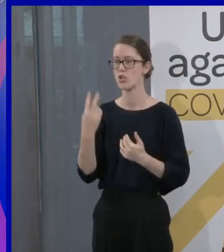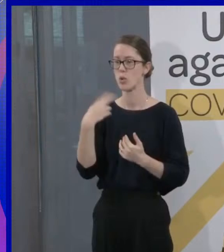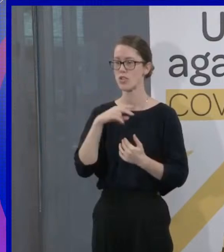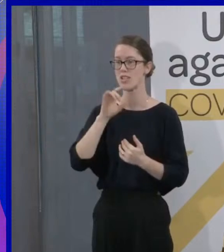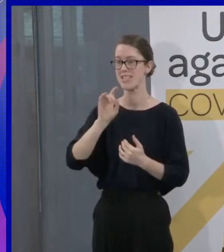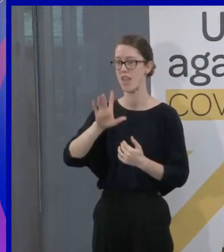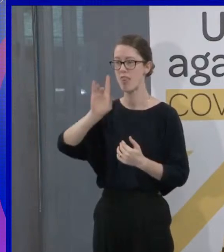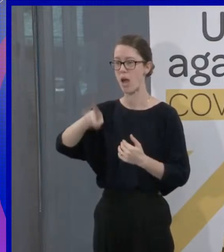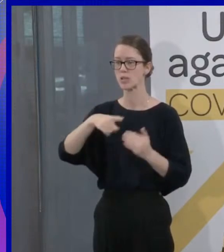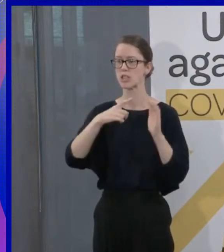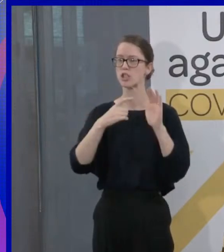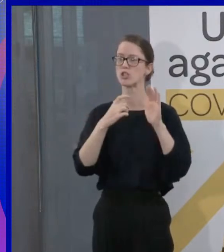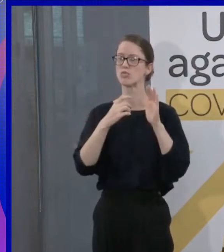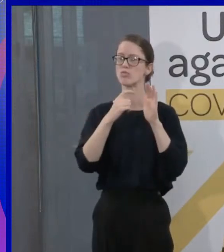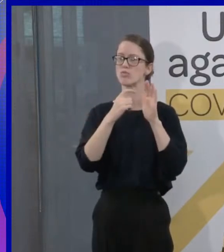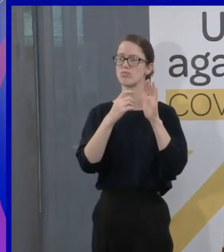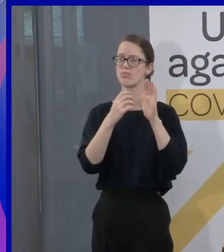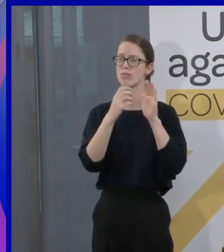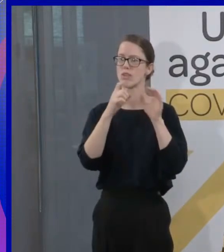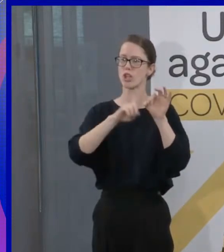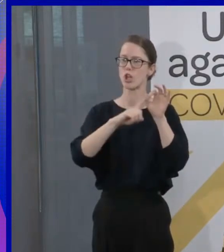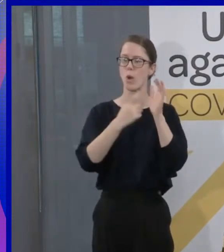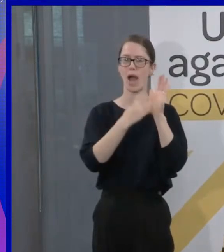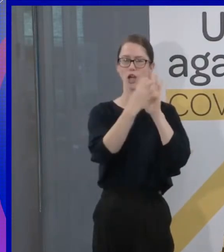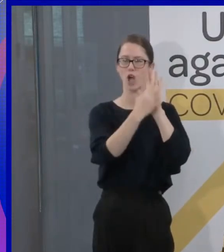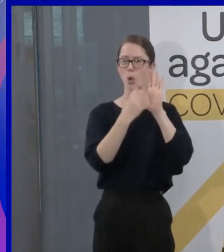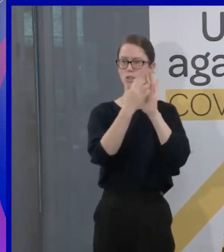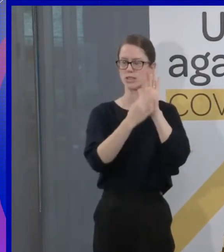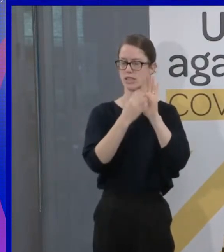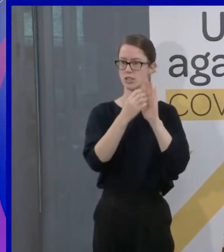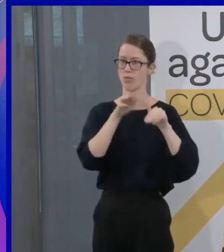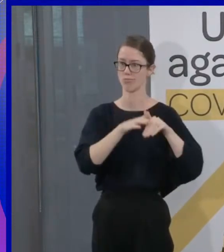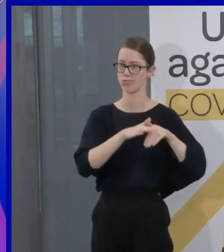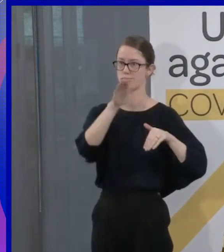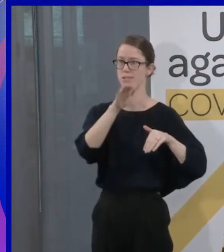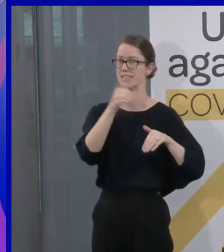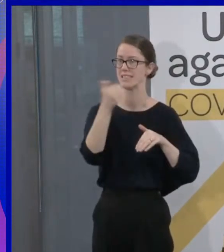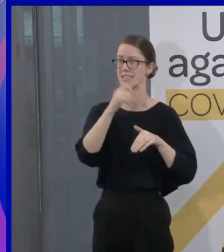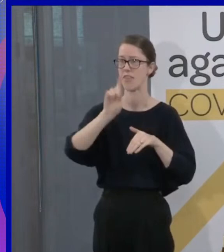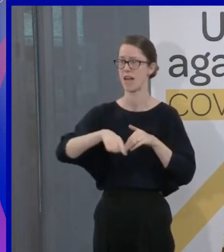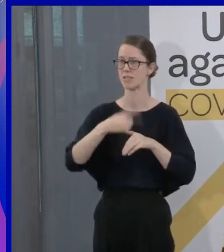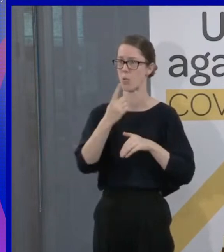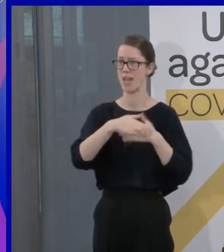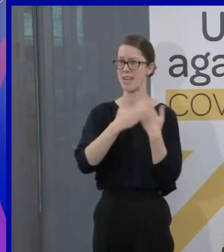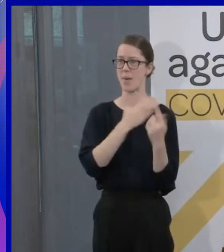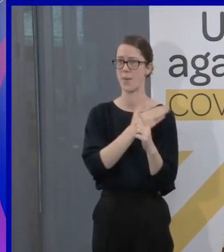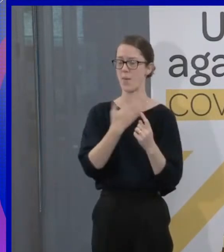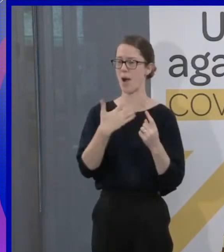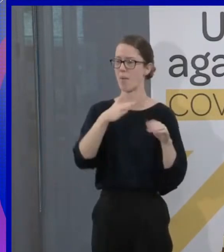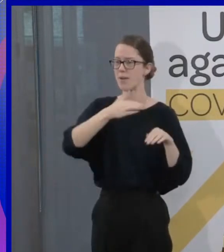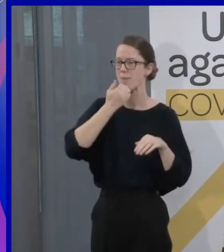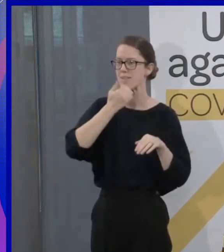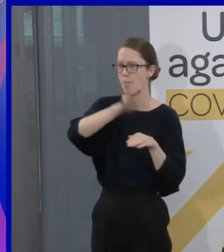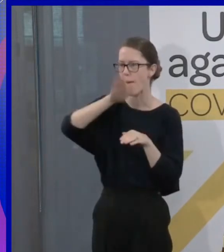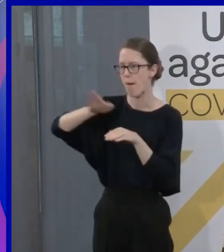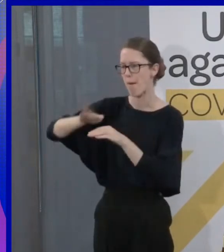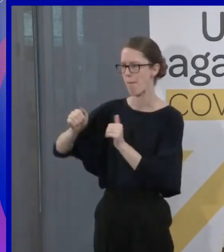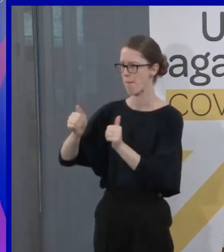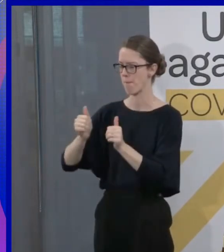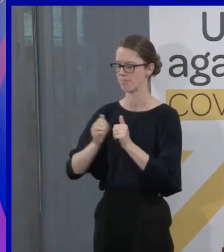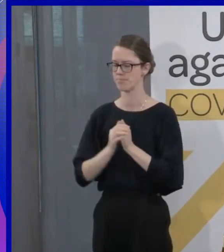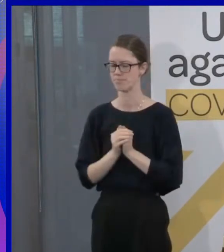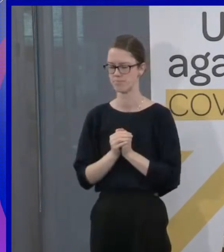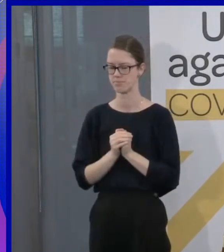210,266 QR codes generated, an increase of over 16,000 in the last 24 hours. And in the last 24 hours,